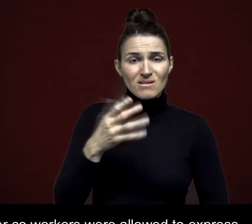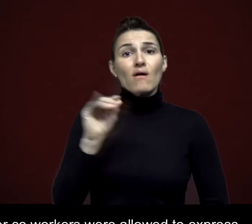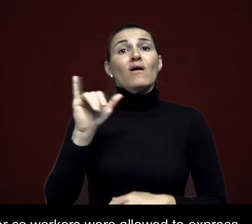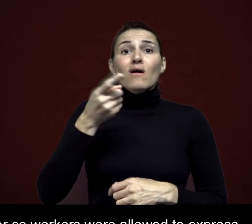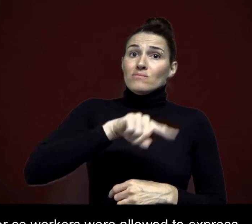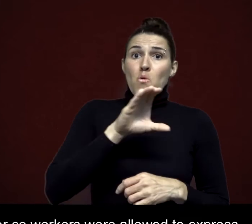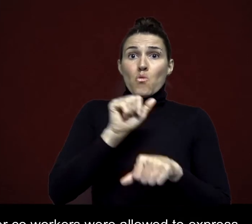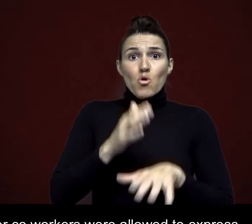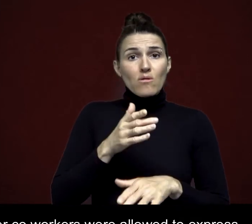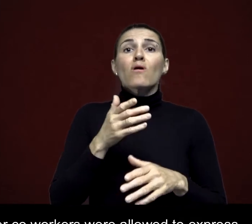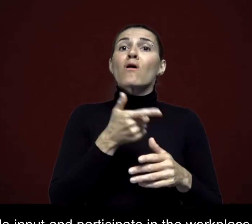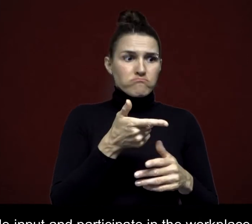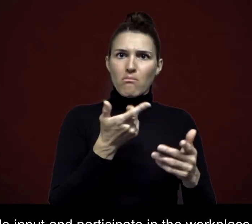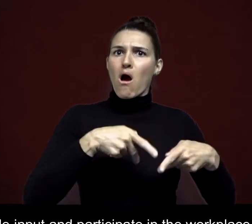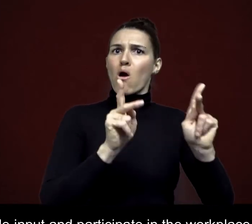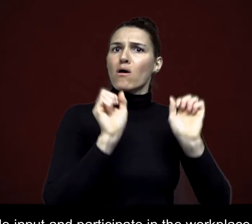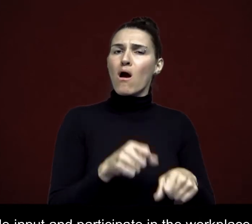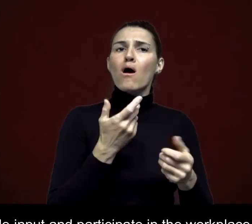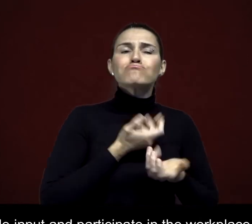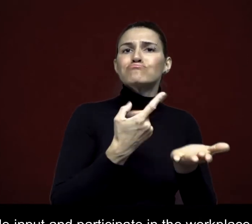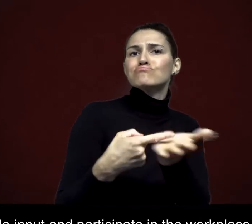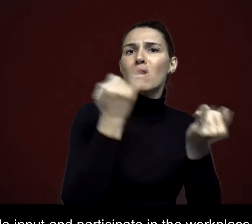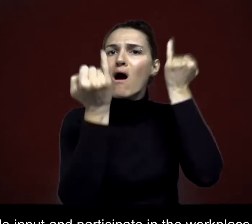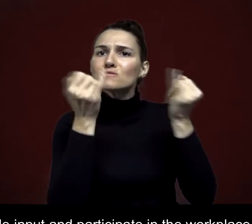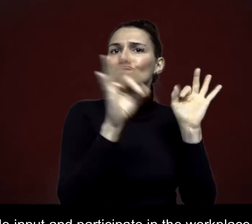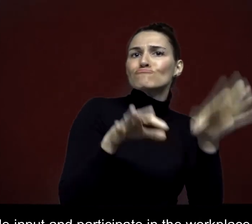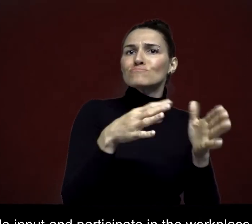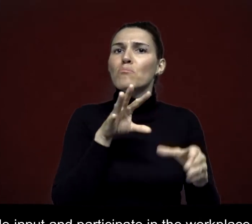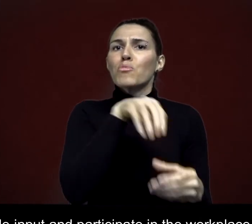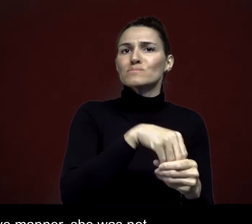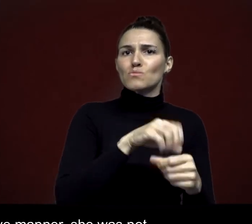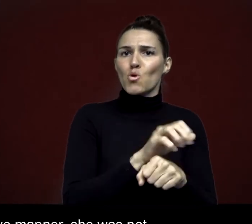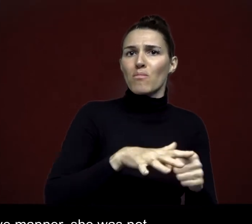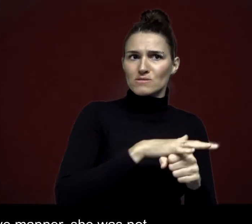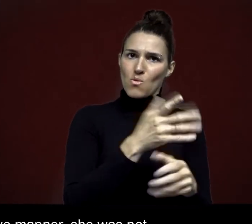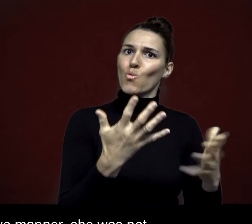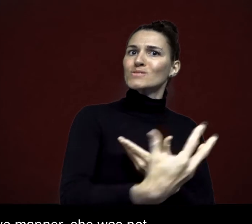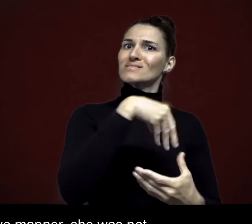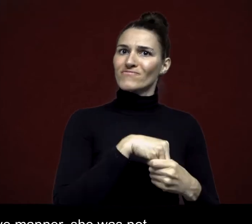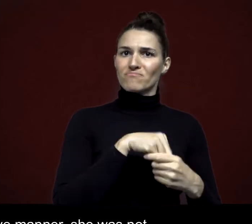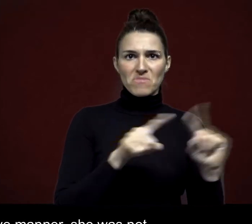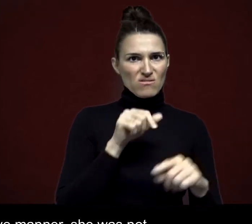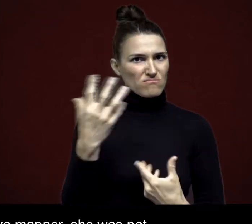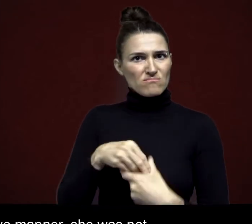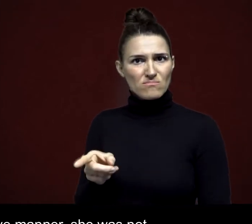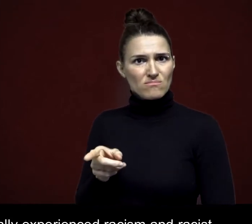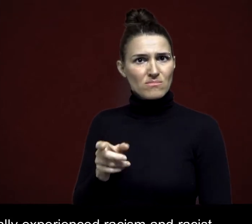her coworkers were allowed to express ideas, provide input, and participate in the workplace in an inclusive manner, she was not. She